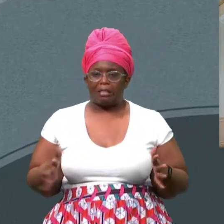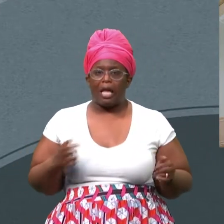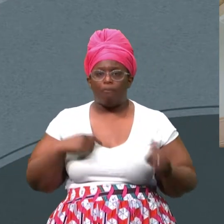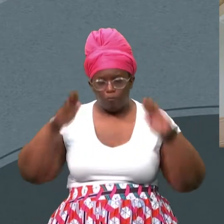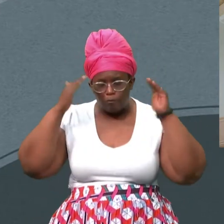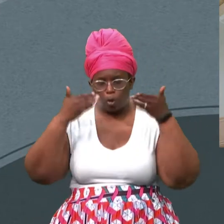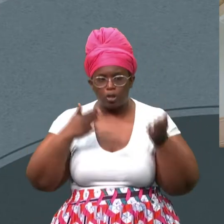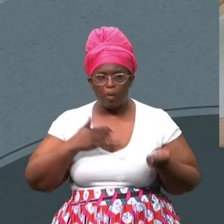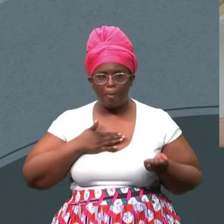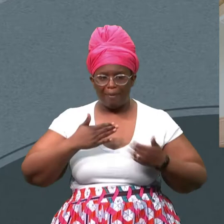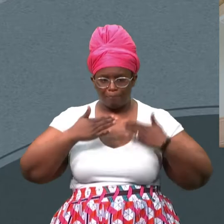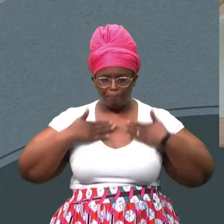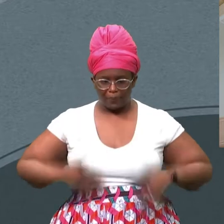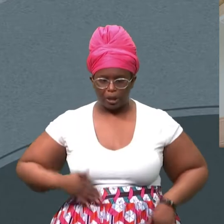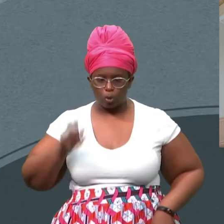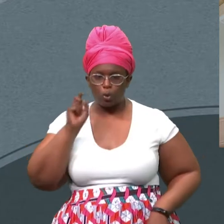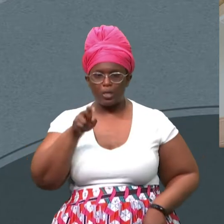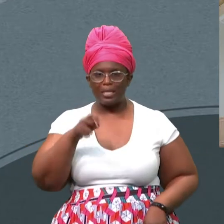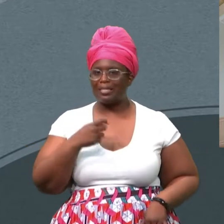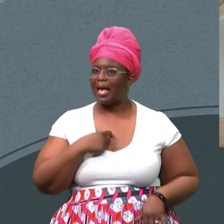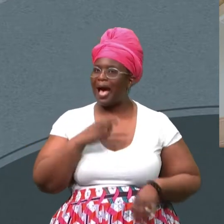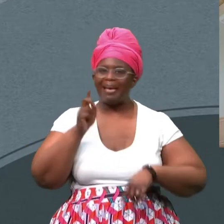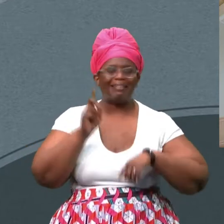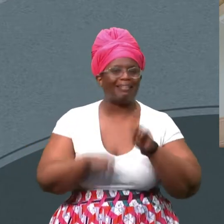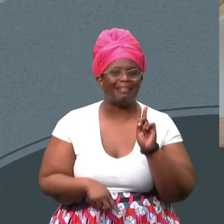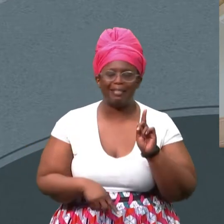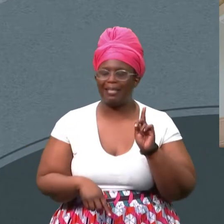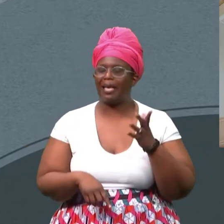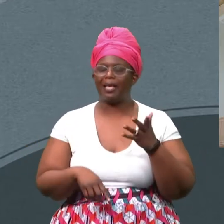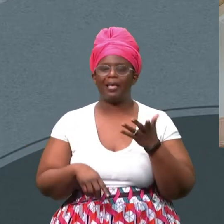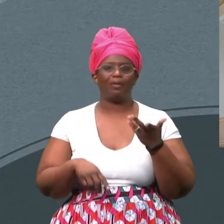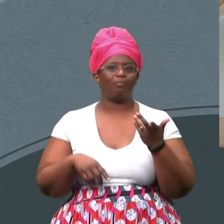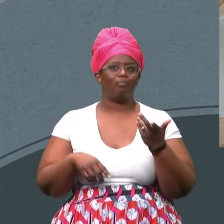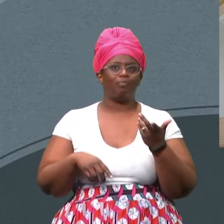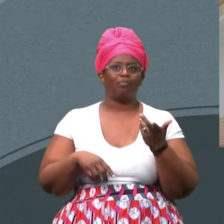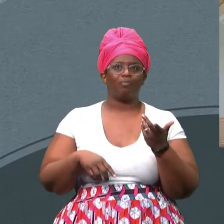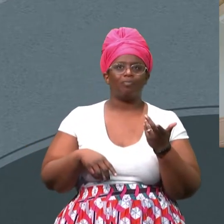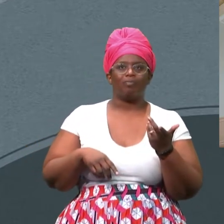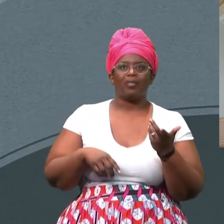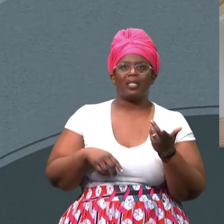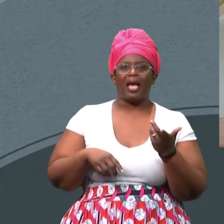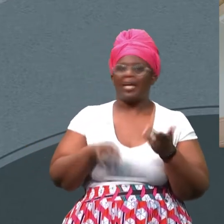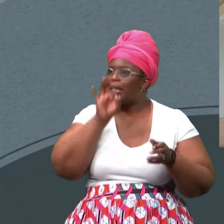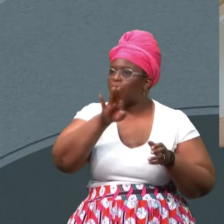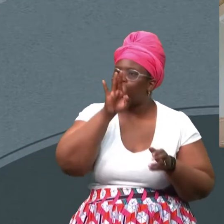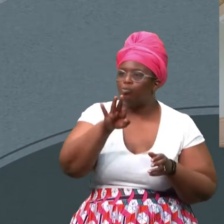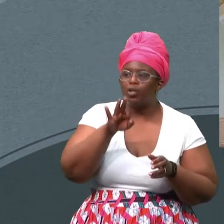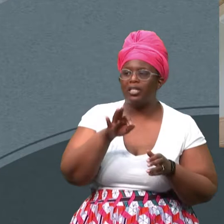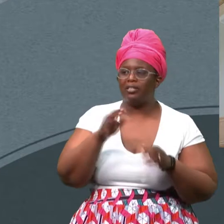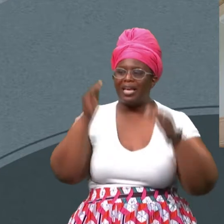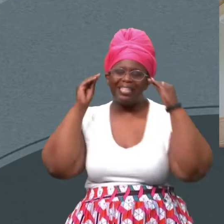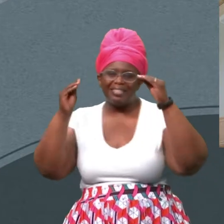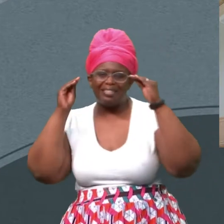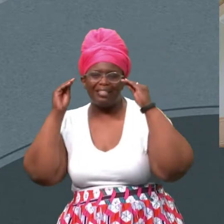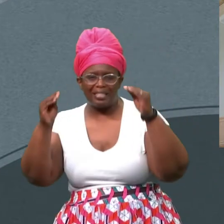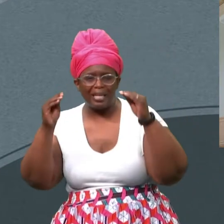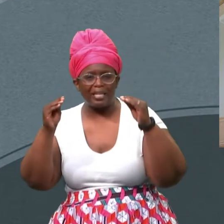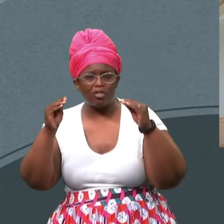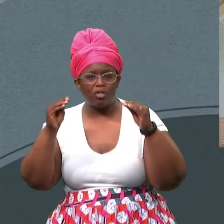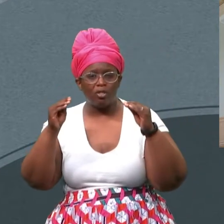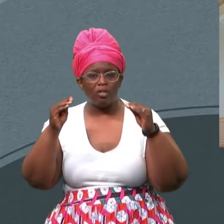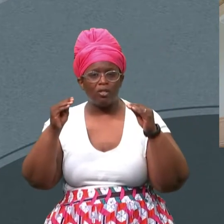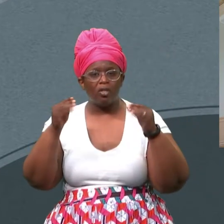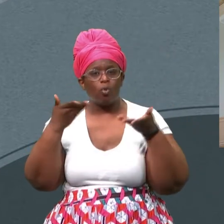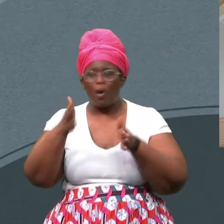needs, then I really cannot operate in the fullness of who God has gifted me to be spiritually. It's no different